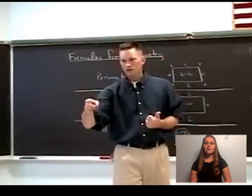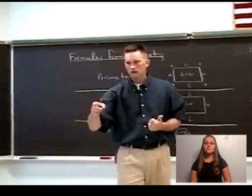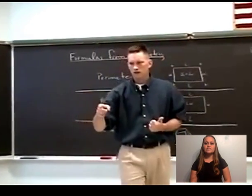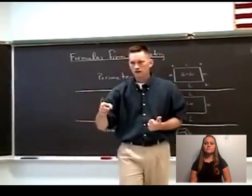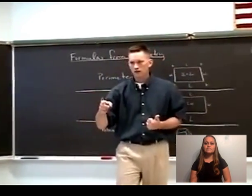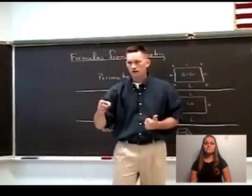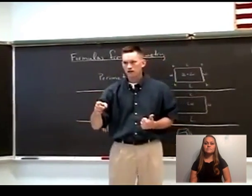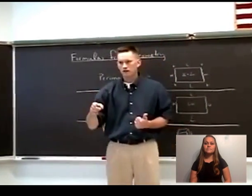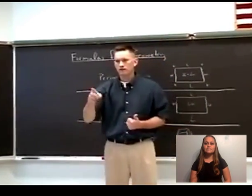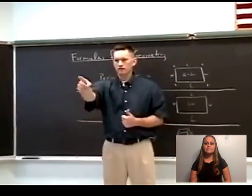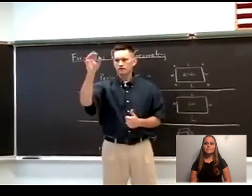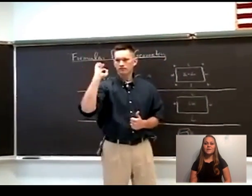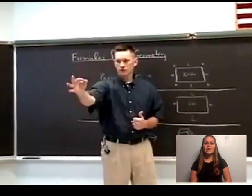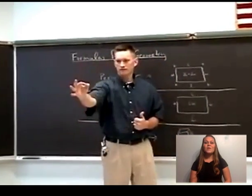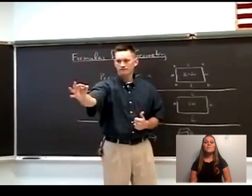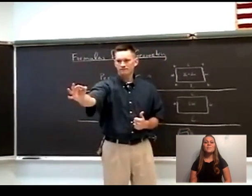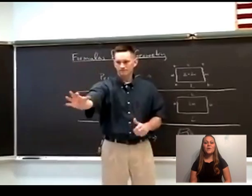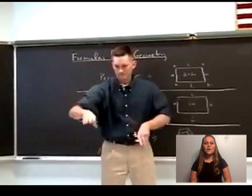What else?